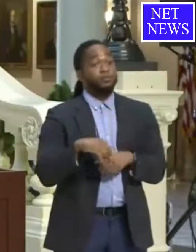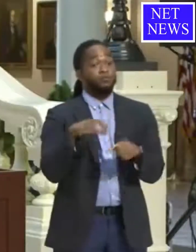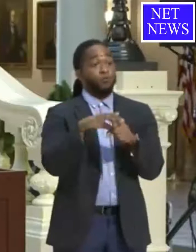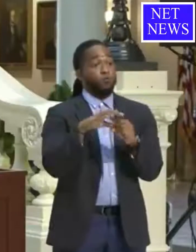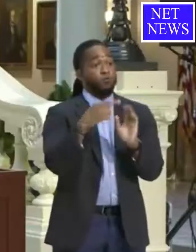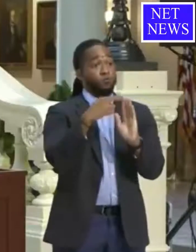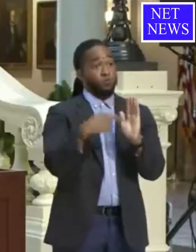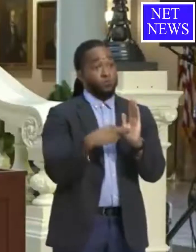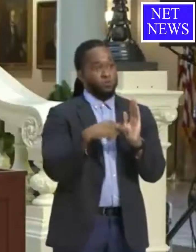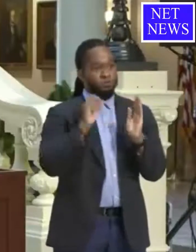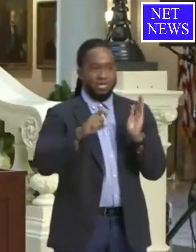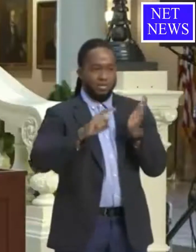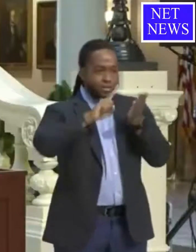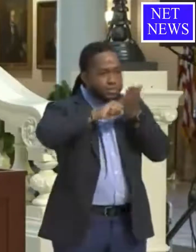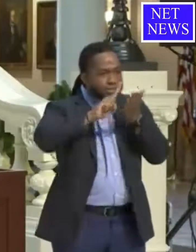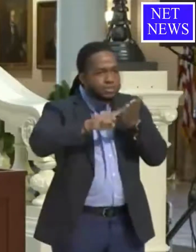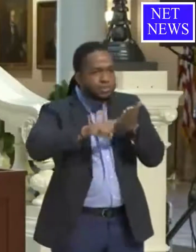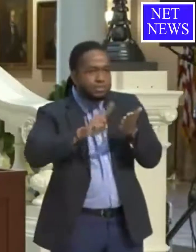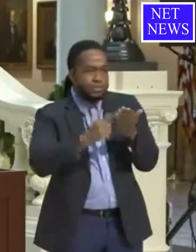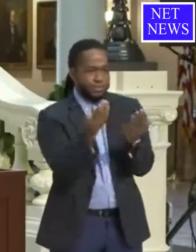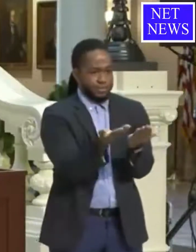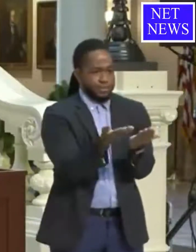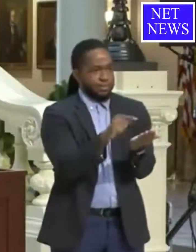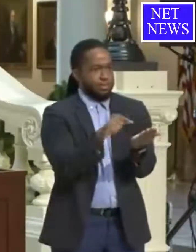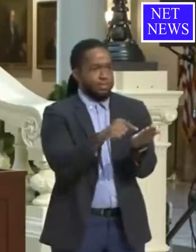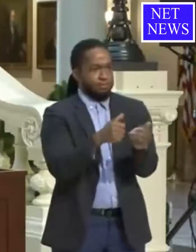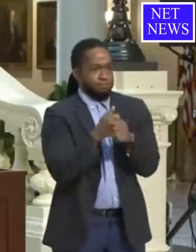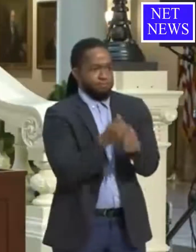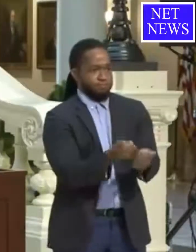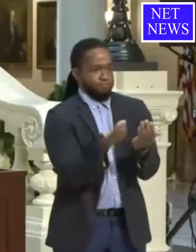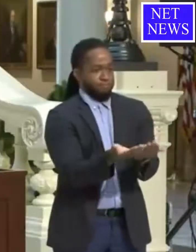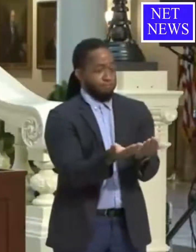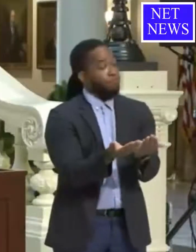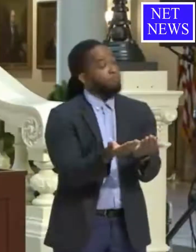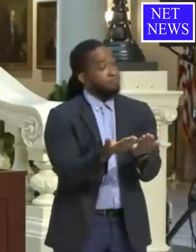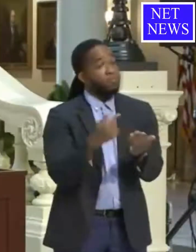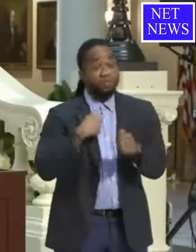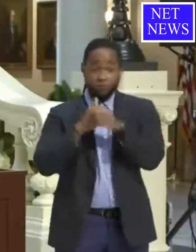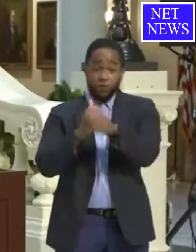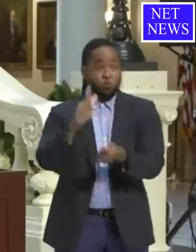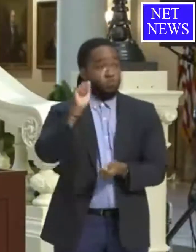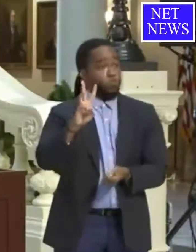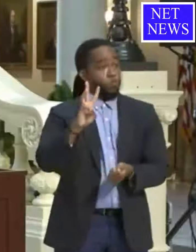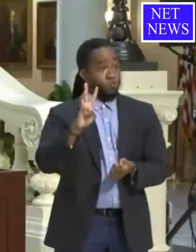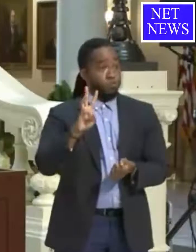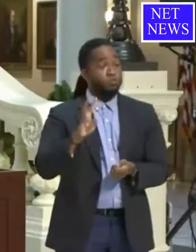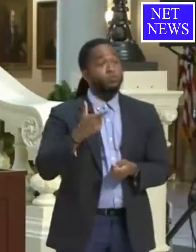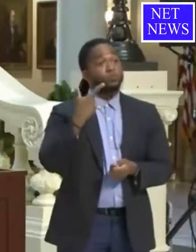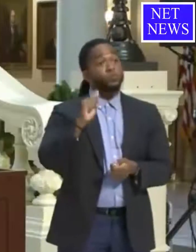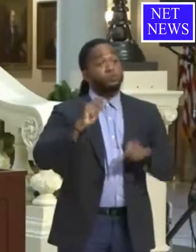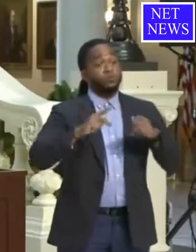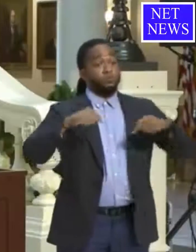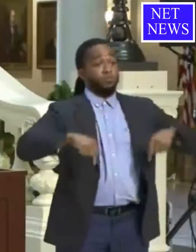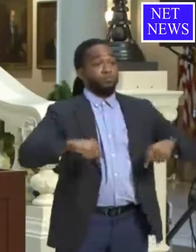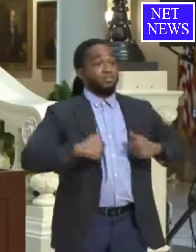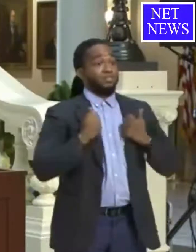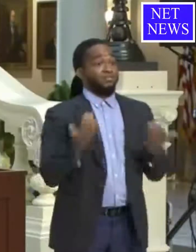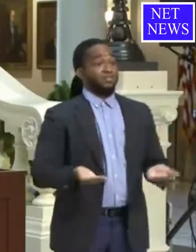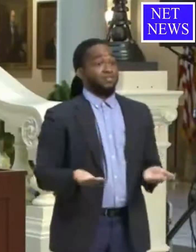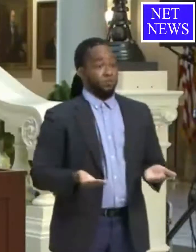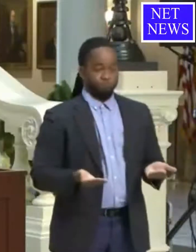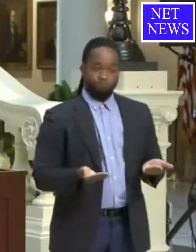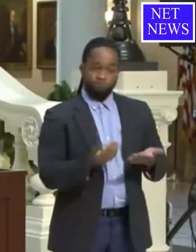should follow the law, and we should continue to put Georgians first. Over the last several weeks, unfortunately, we've seen a